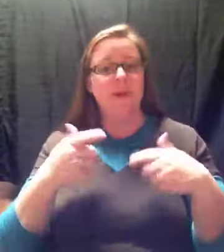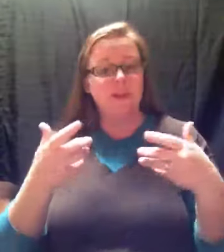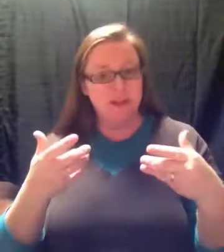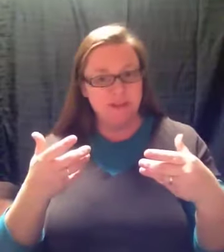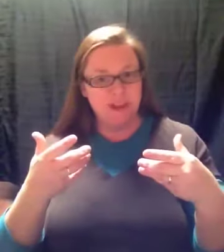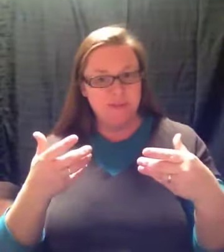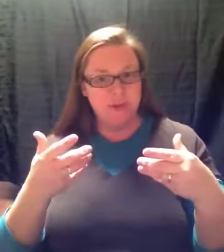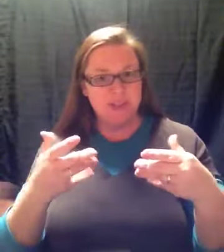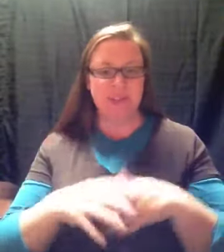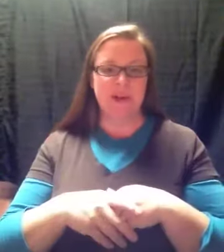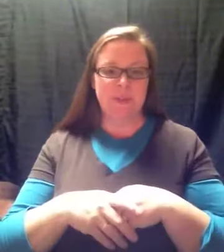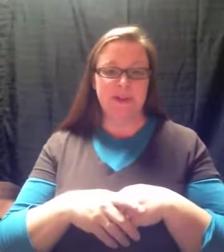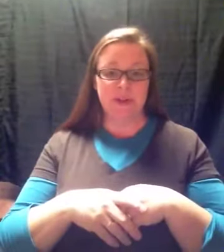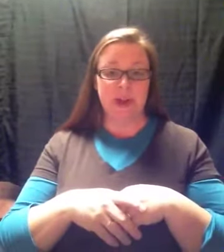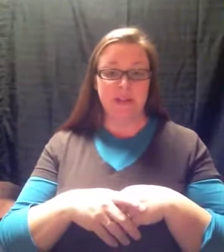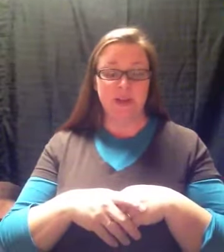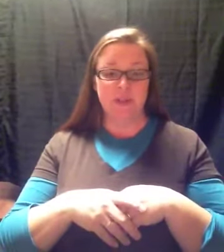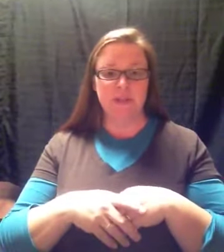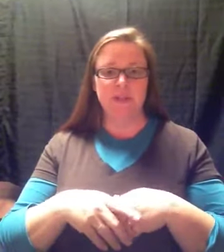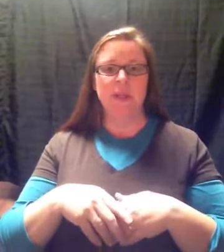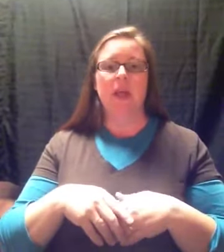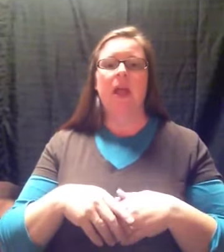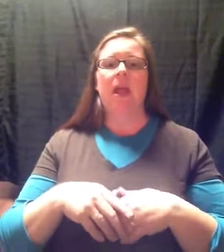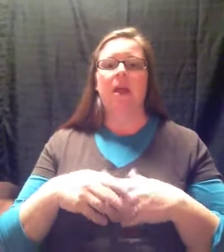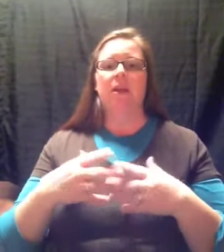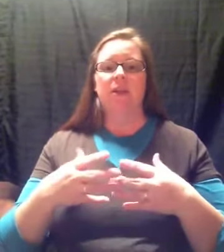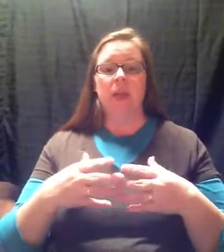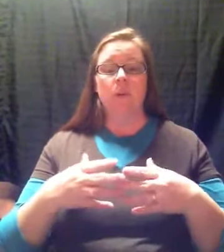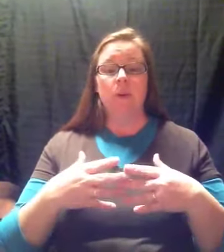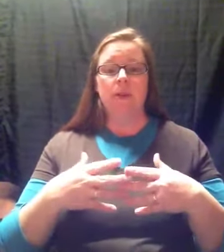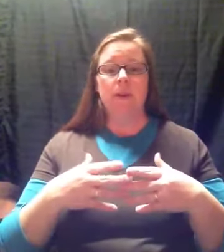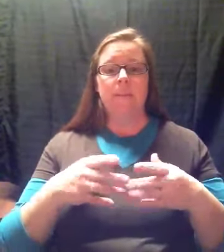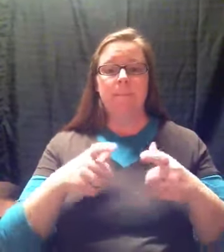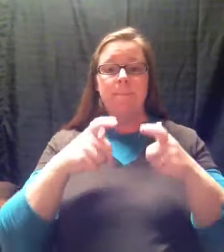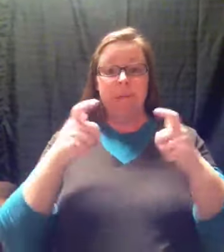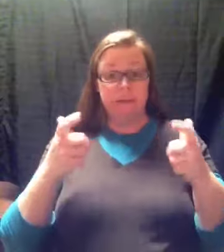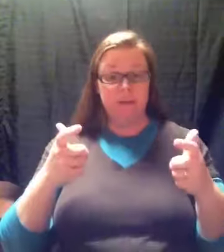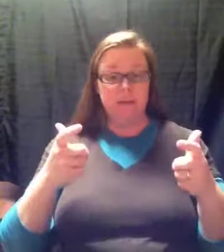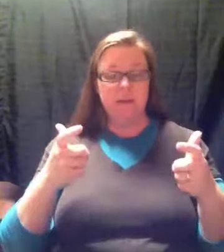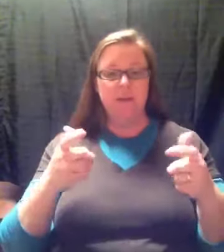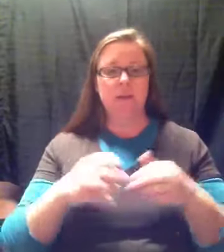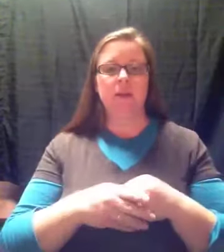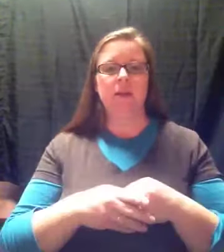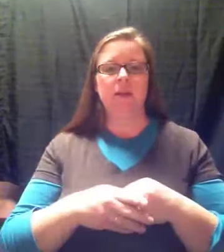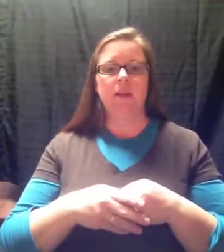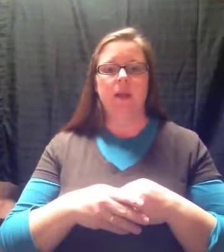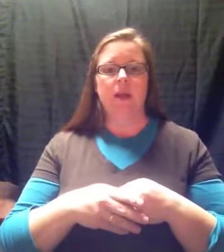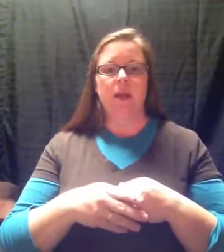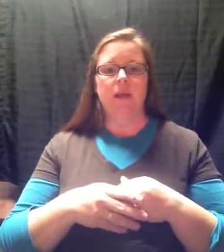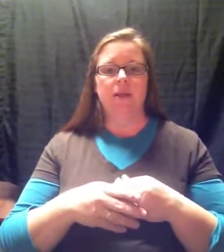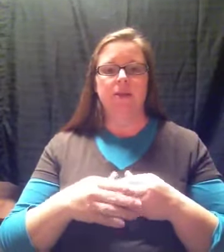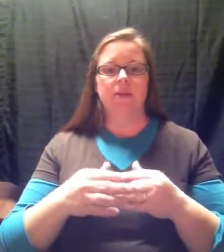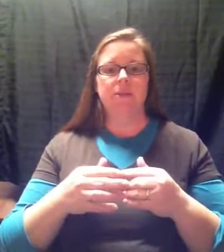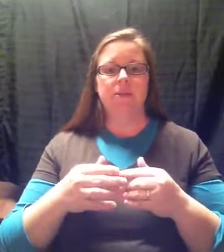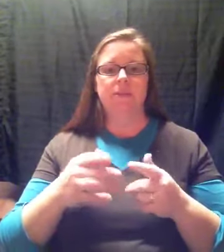you lean your head forward just a little bit so you're asking a question. Another thing with big is